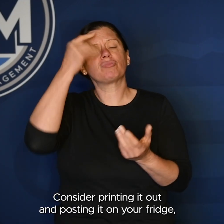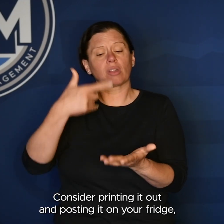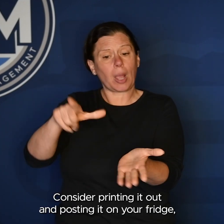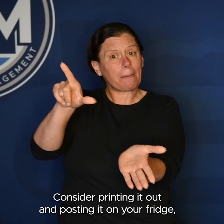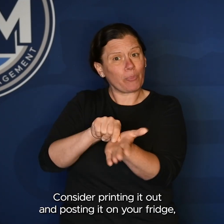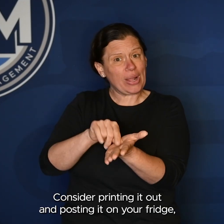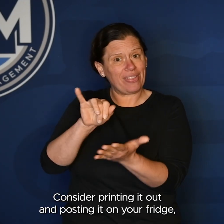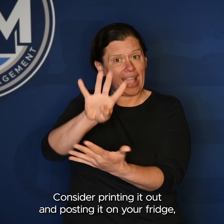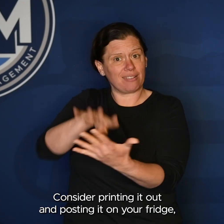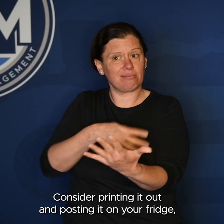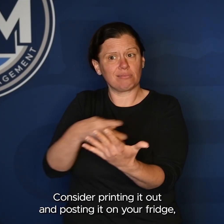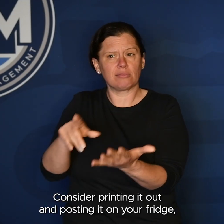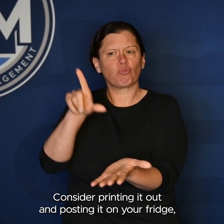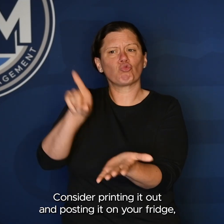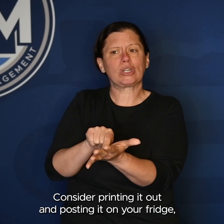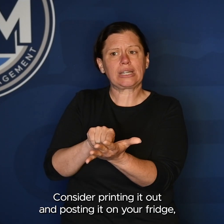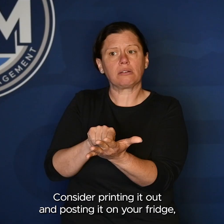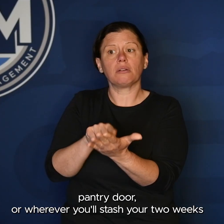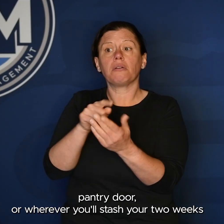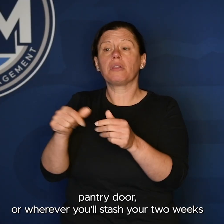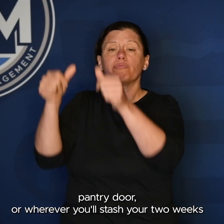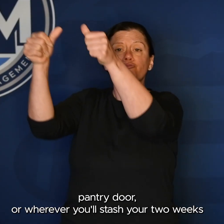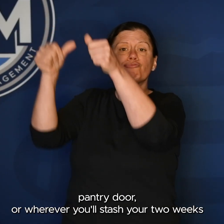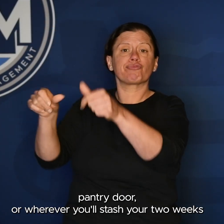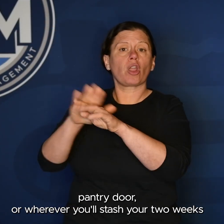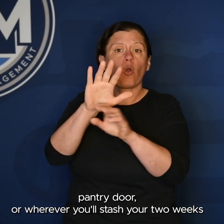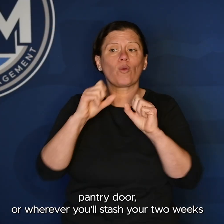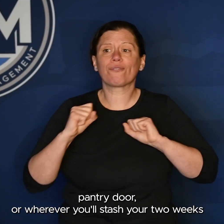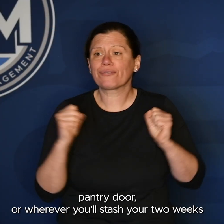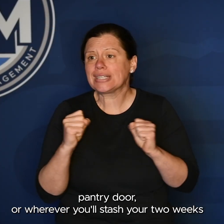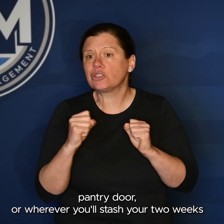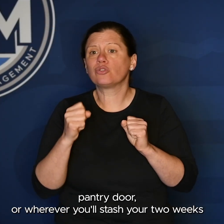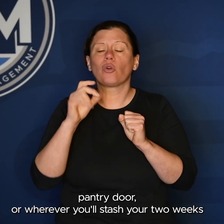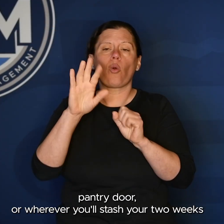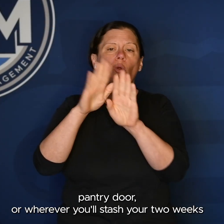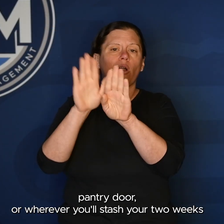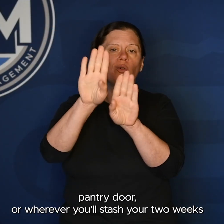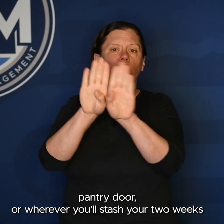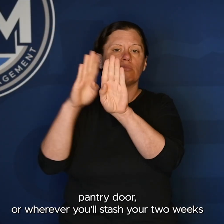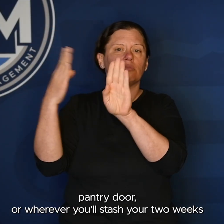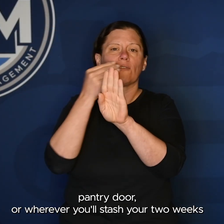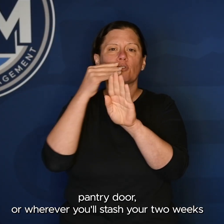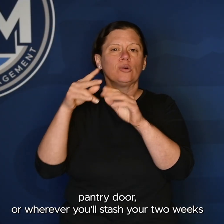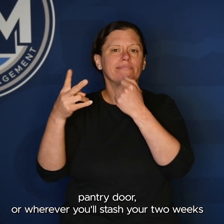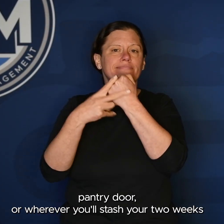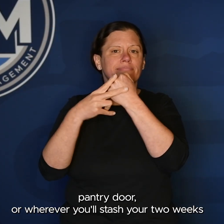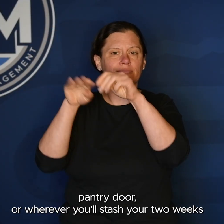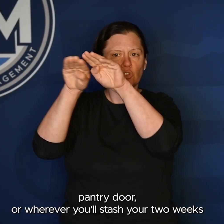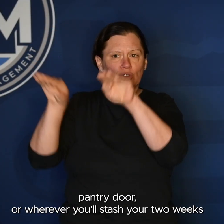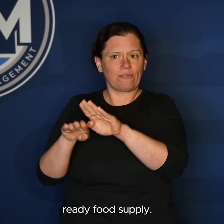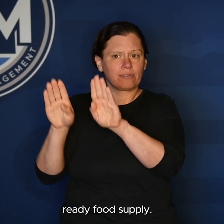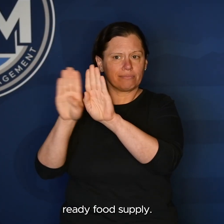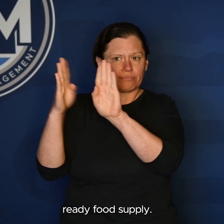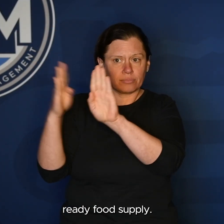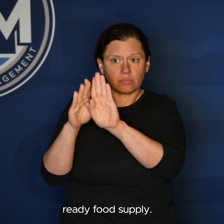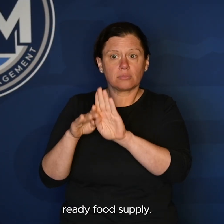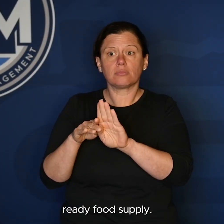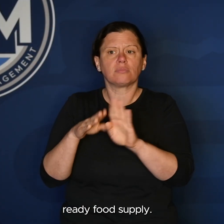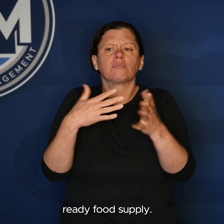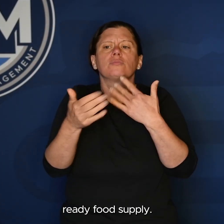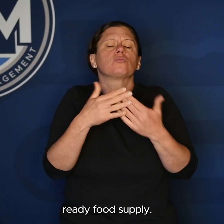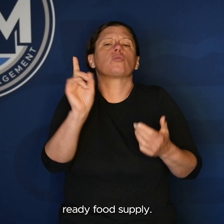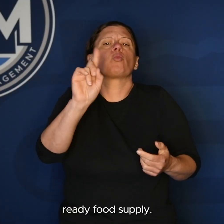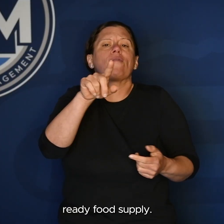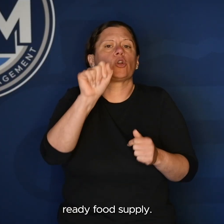Consider printing it out and posting it on your fridge, pantry, door, or wherever you'll stash your 2 weeks ready food